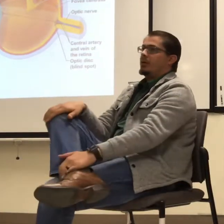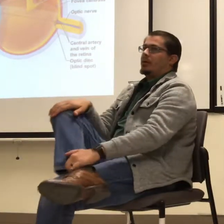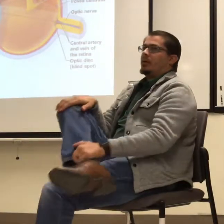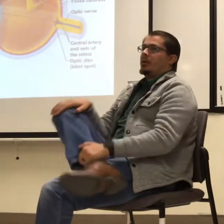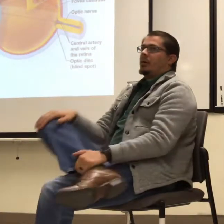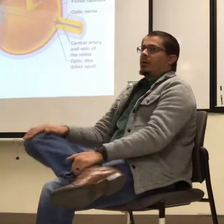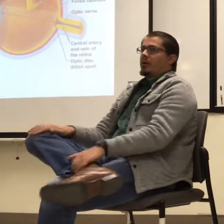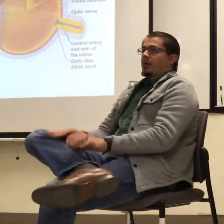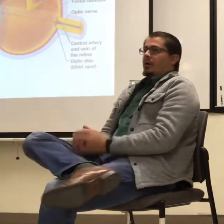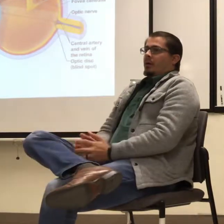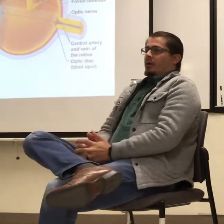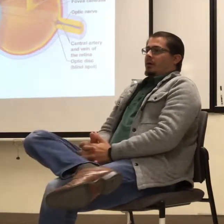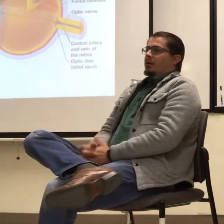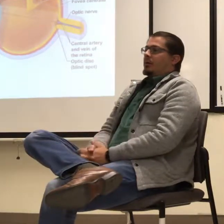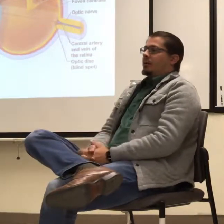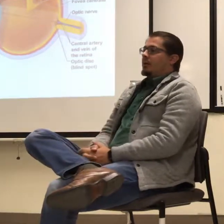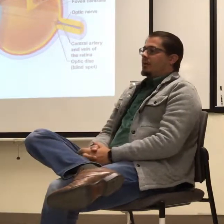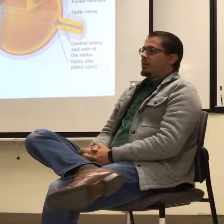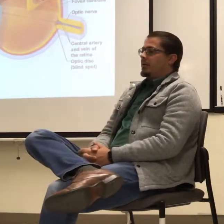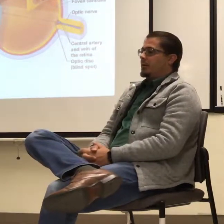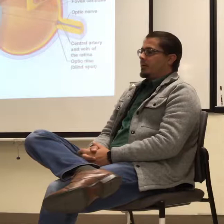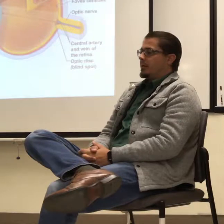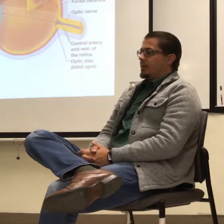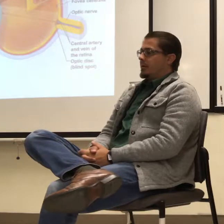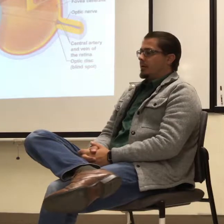Pretty much this orange part.